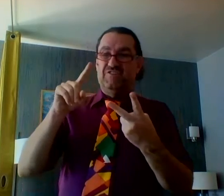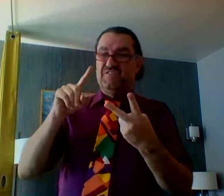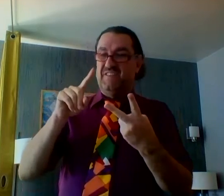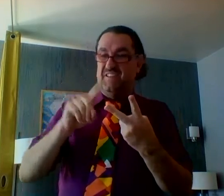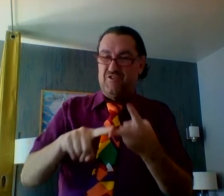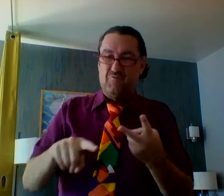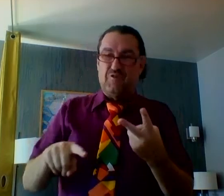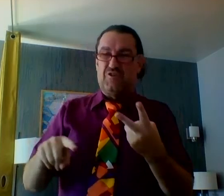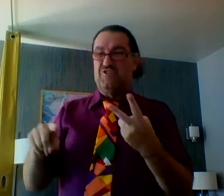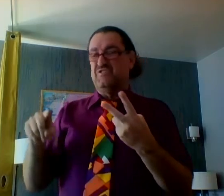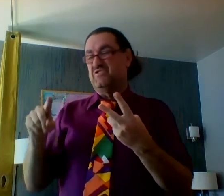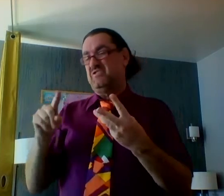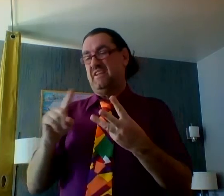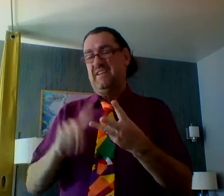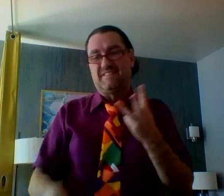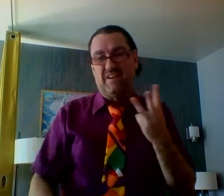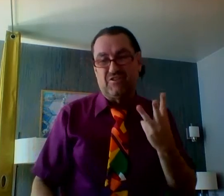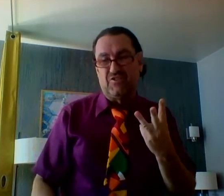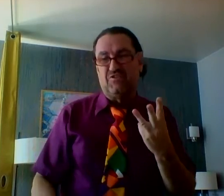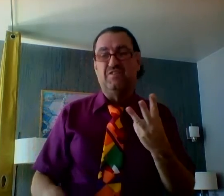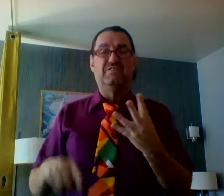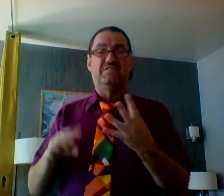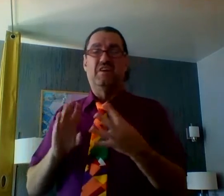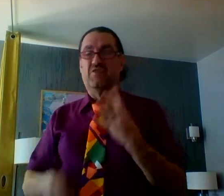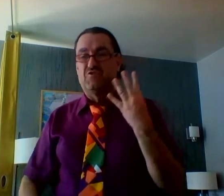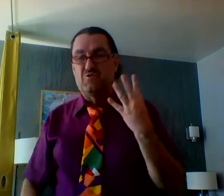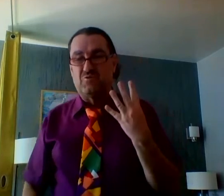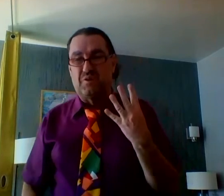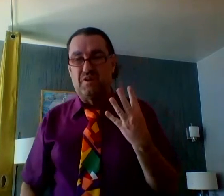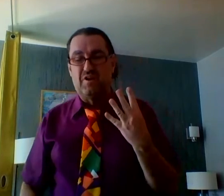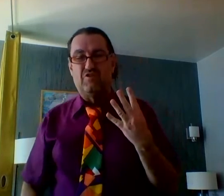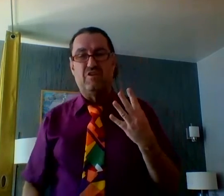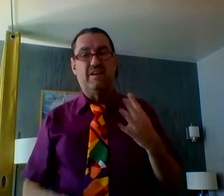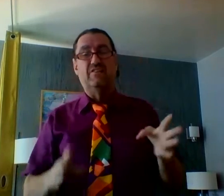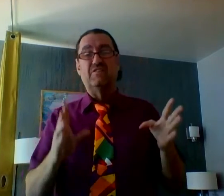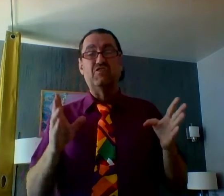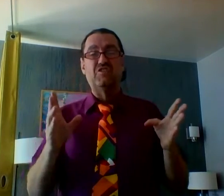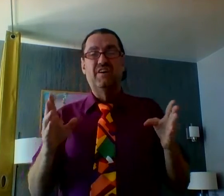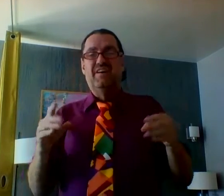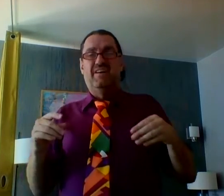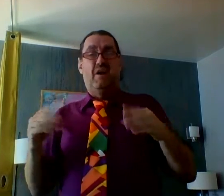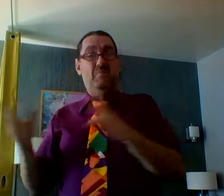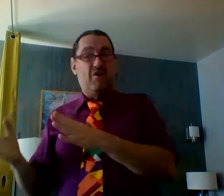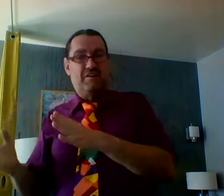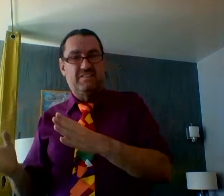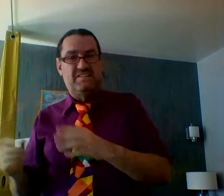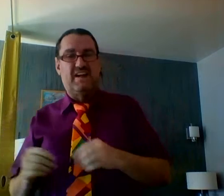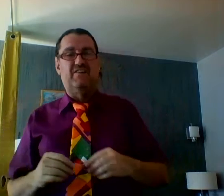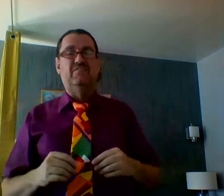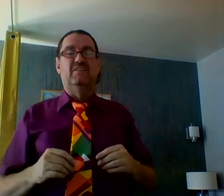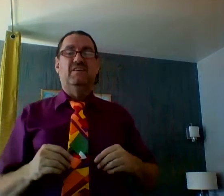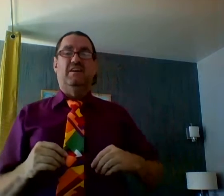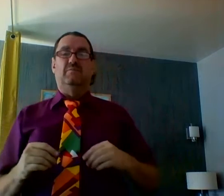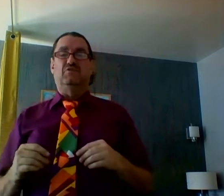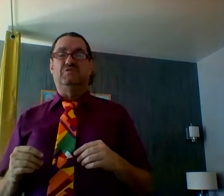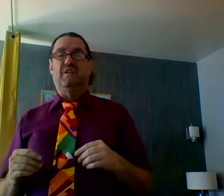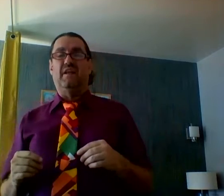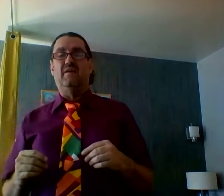translators, interpreters, ESL students, and others who are working on your English American style. So today,